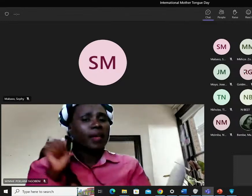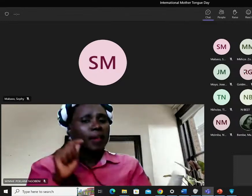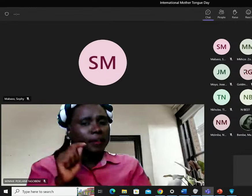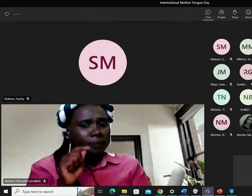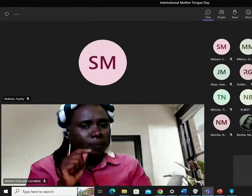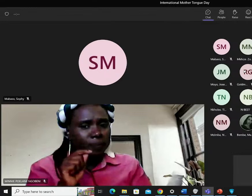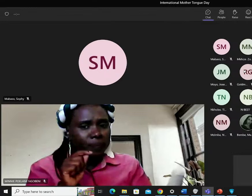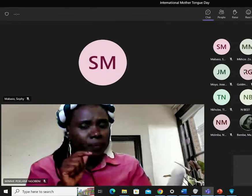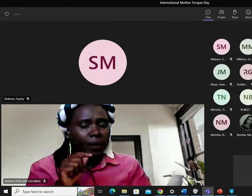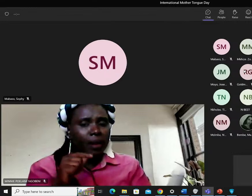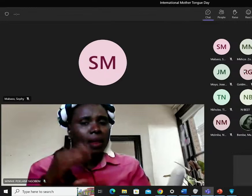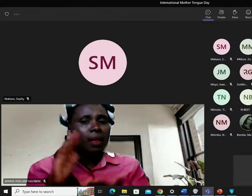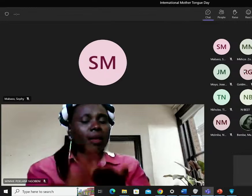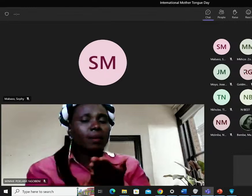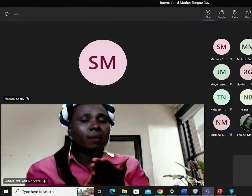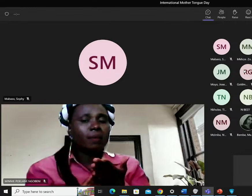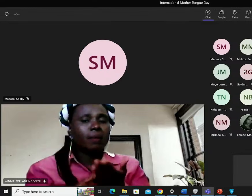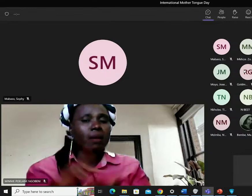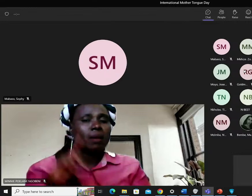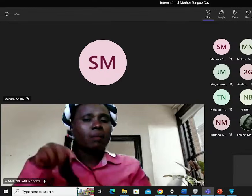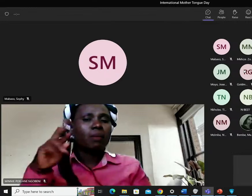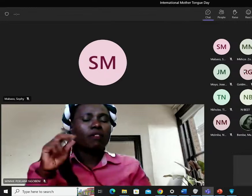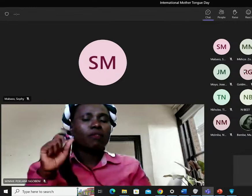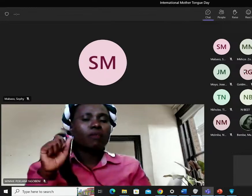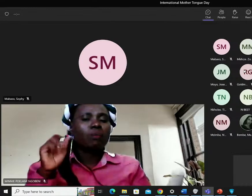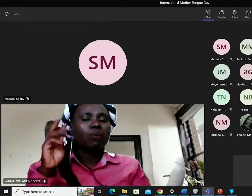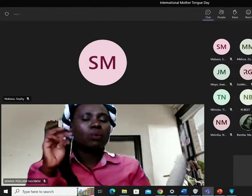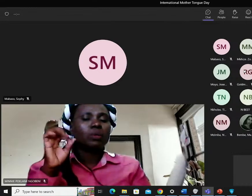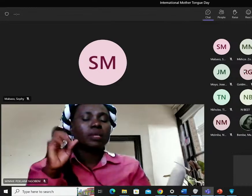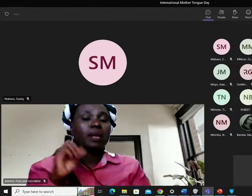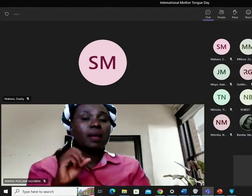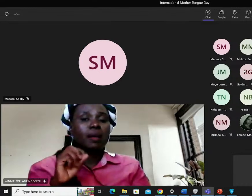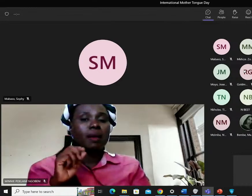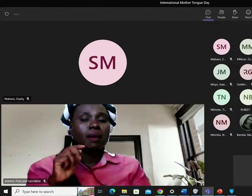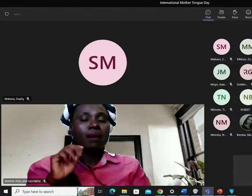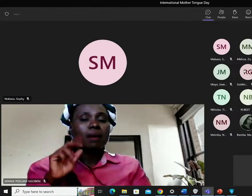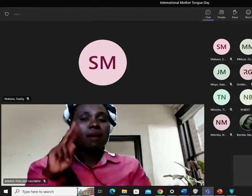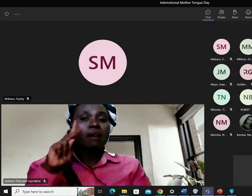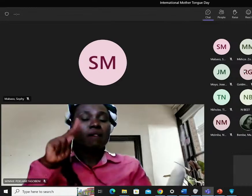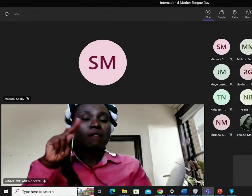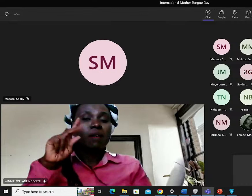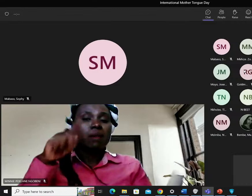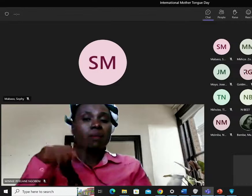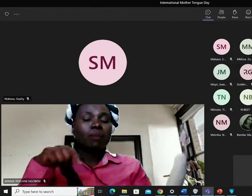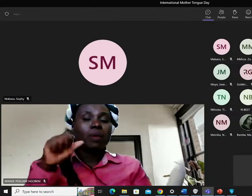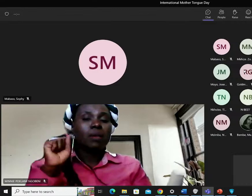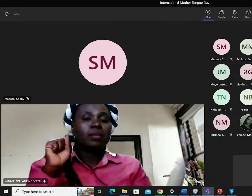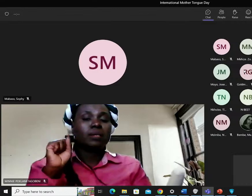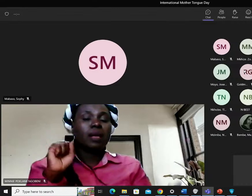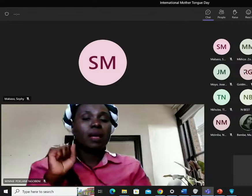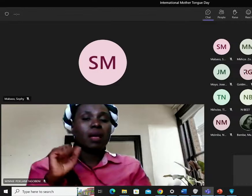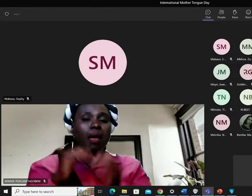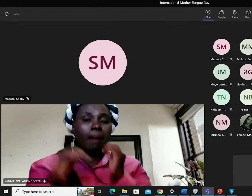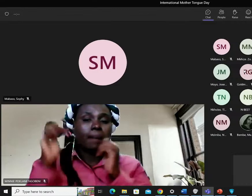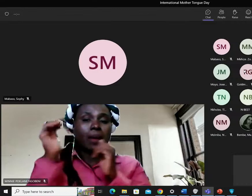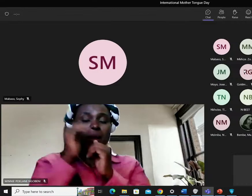also Prof. Motsa, who is the VP above the language unit.